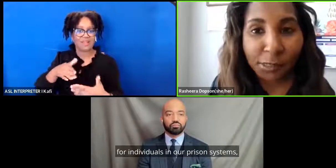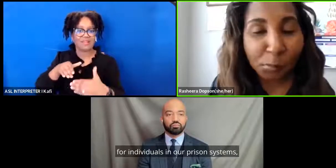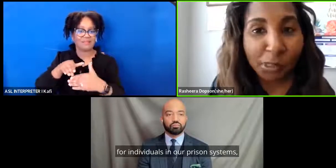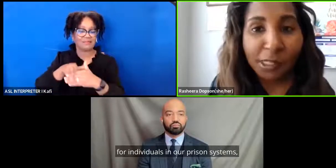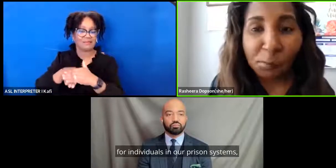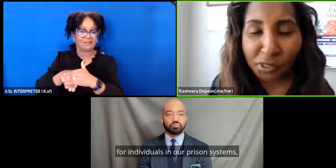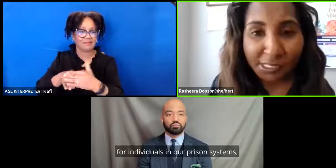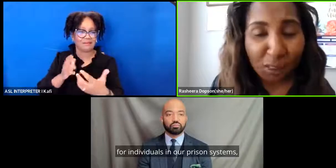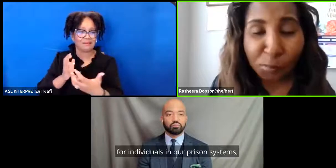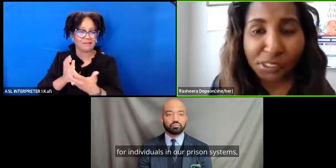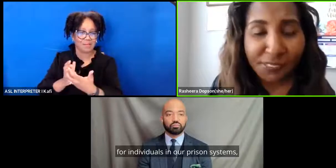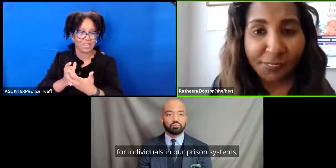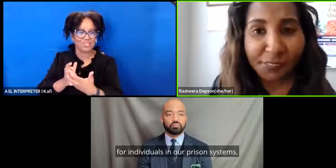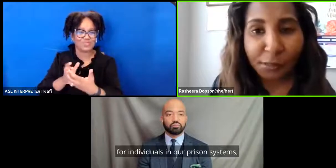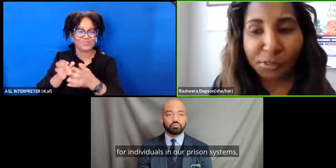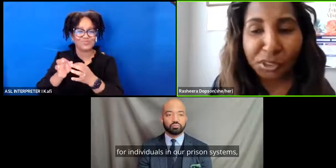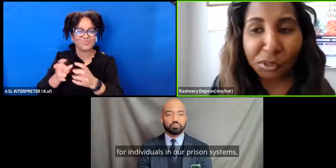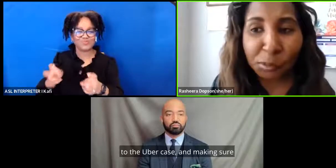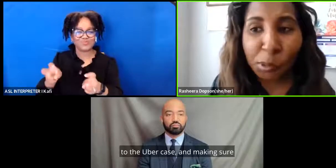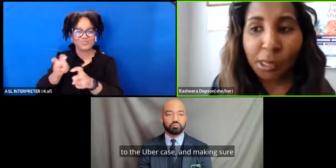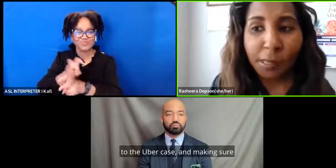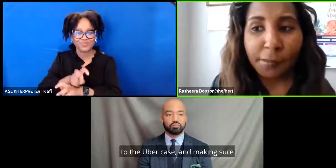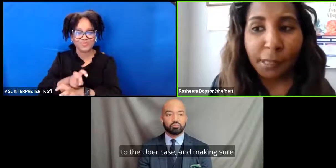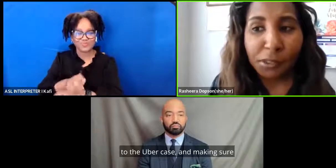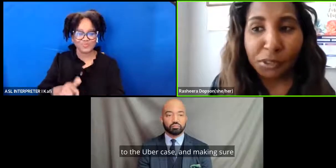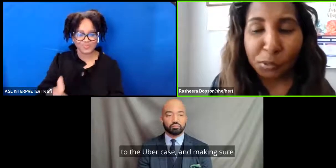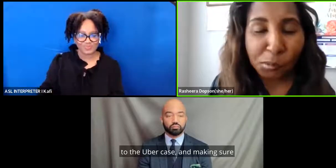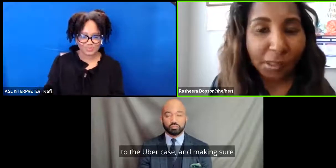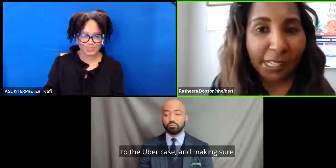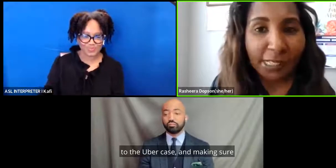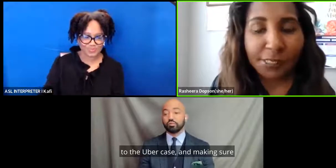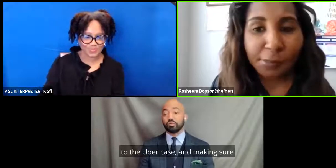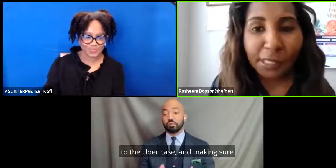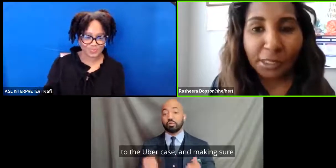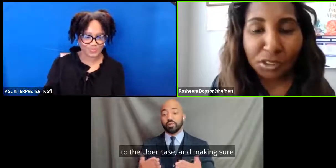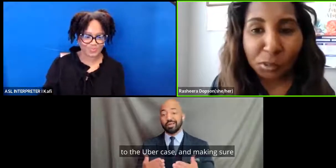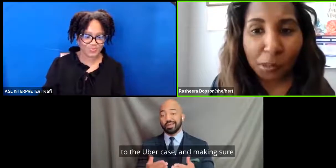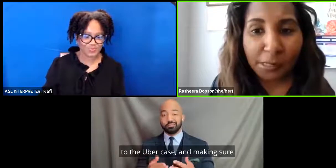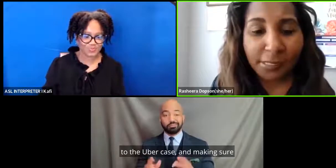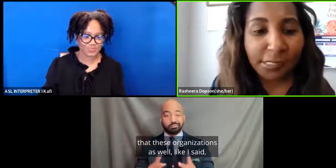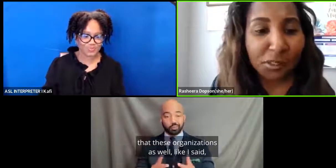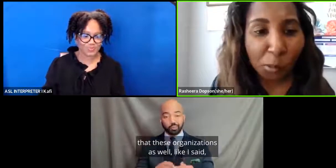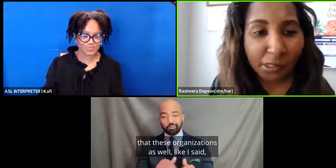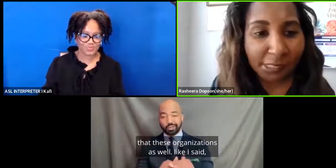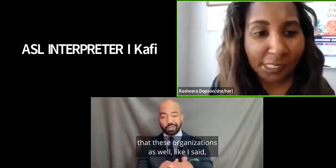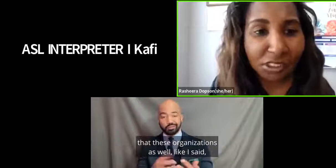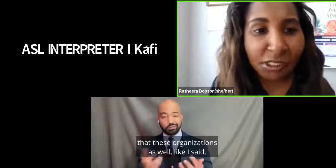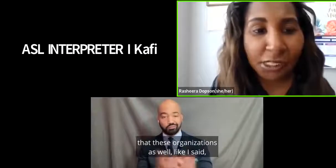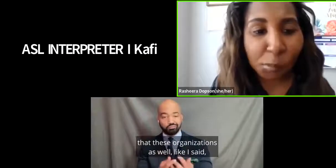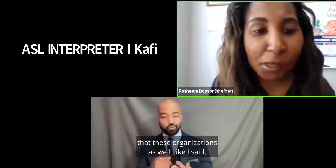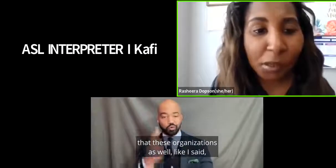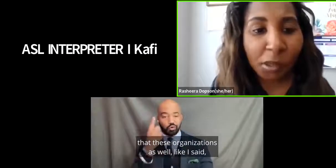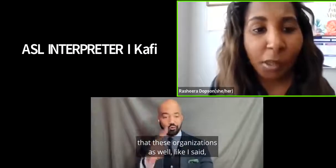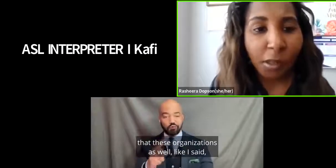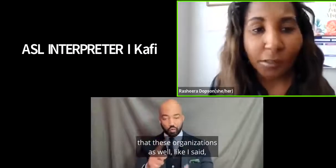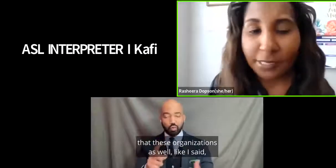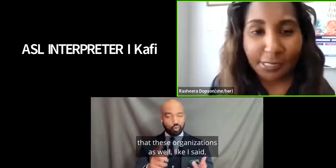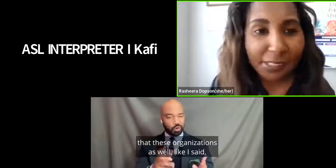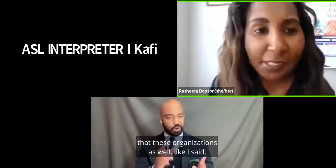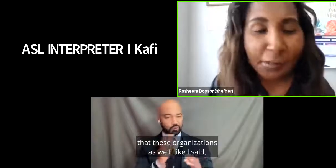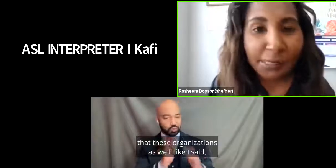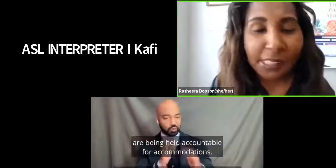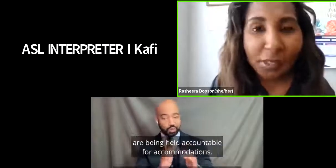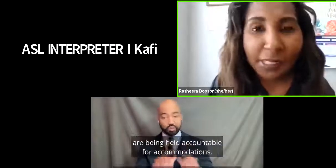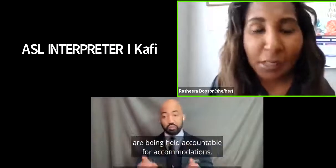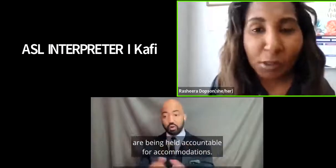individuals and put in our prison systems to the the uber case and making sure that these organizations as well